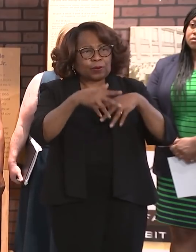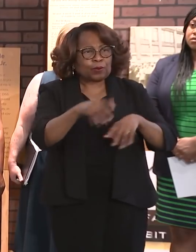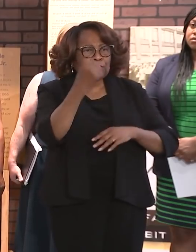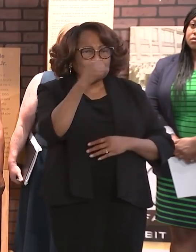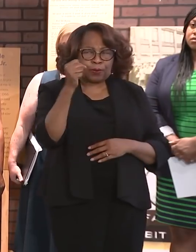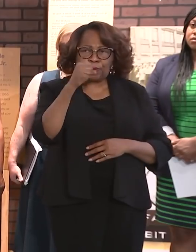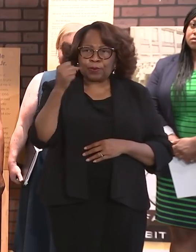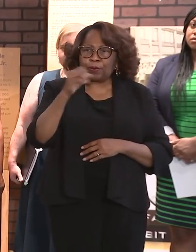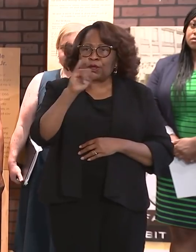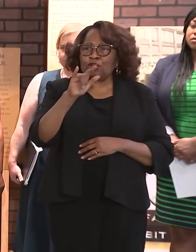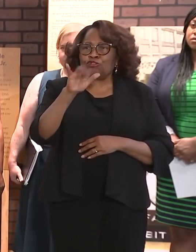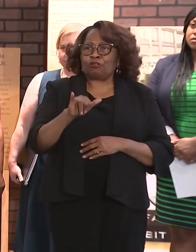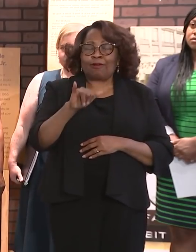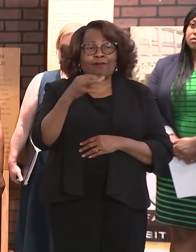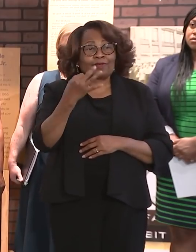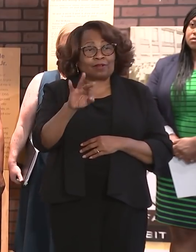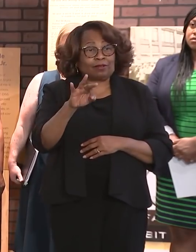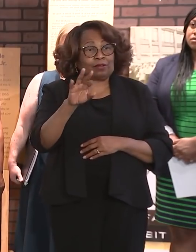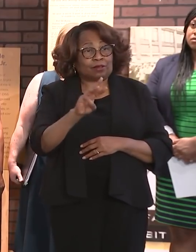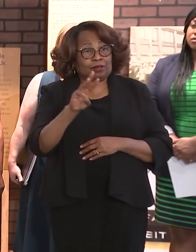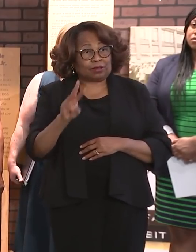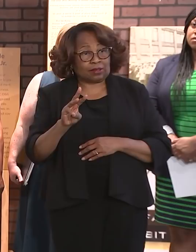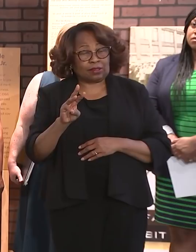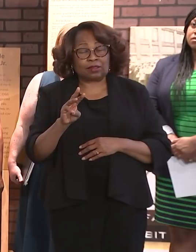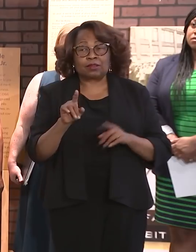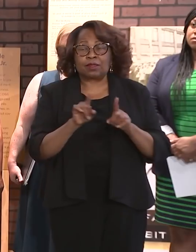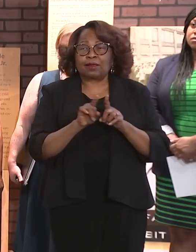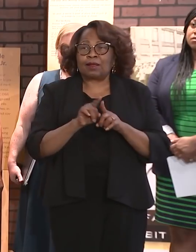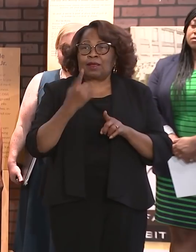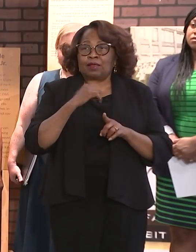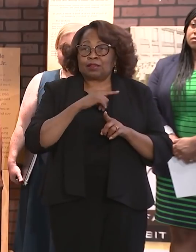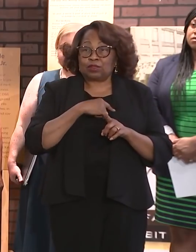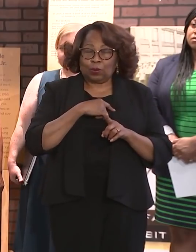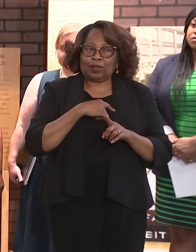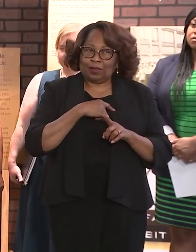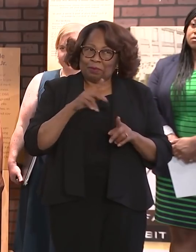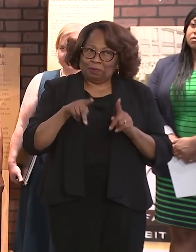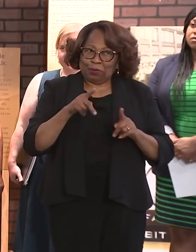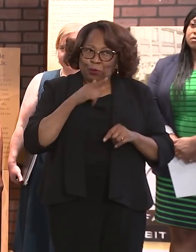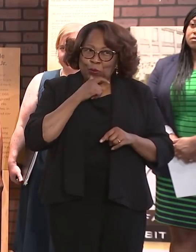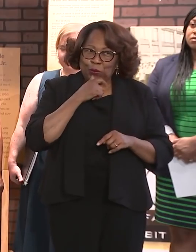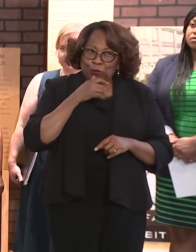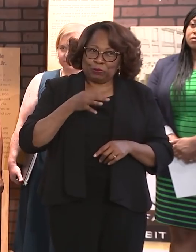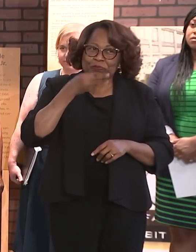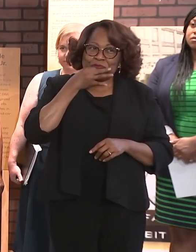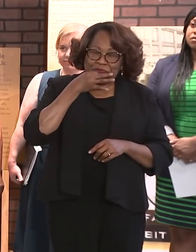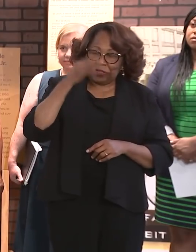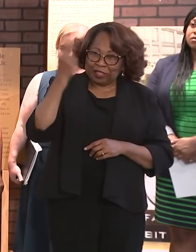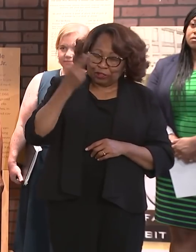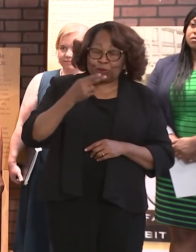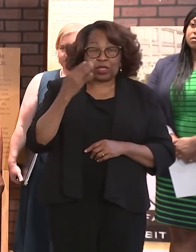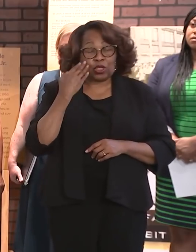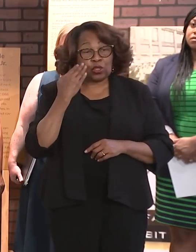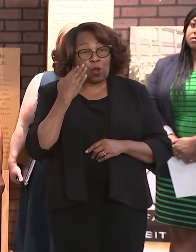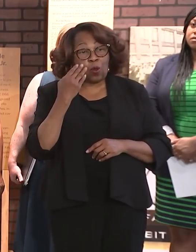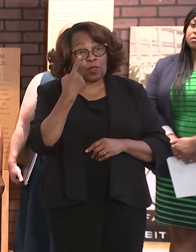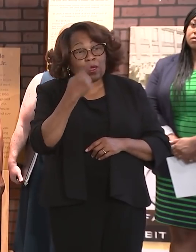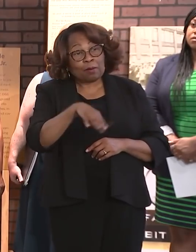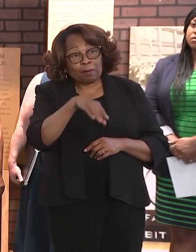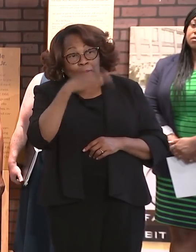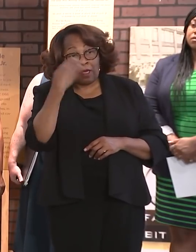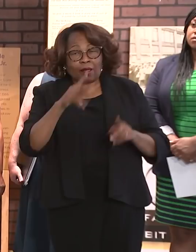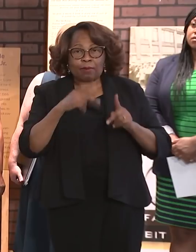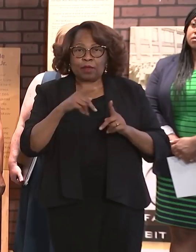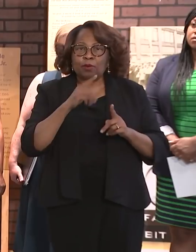in July 1966. And as we students of history know, it was during one of these marches that black